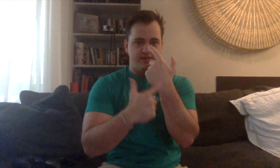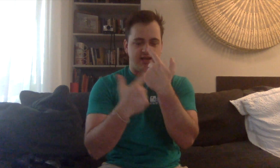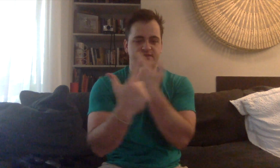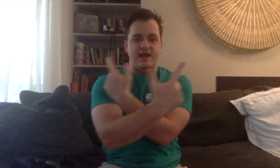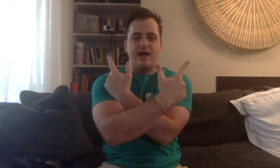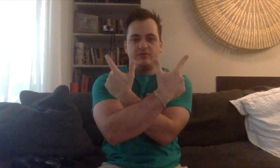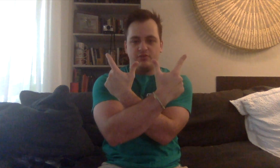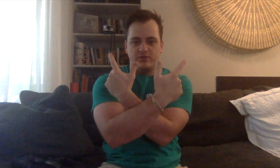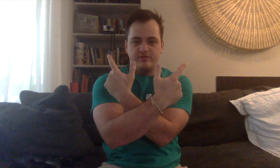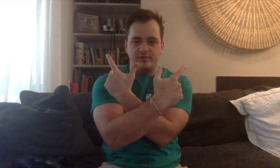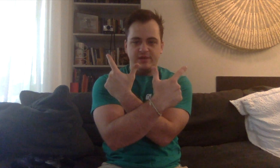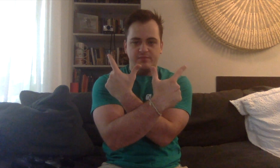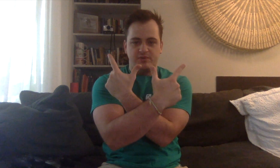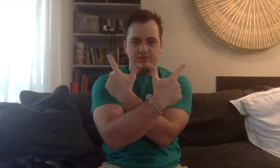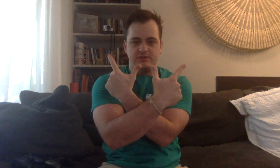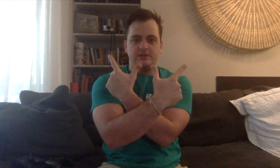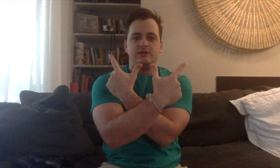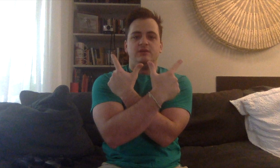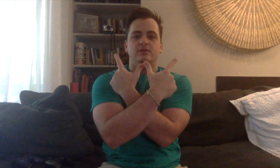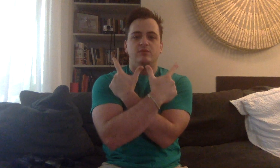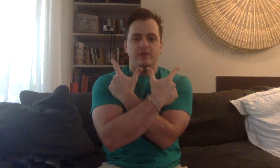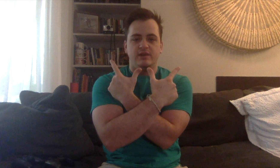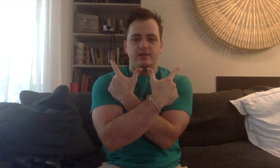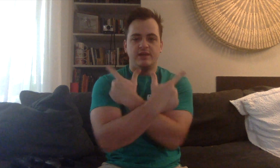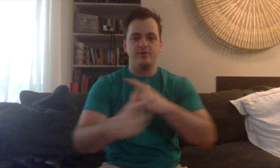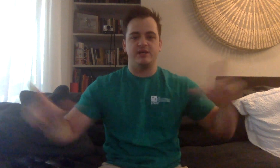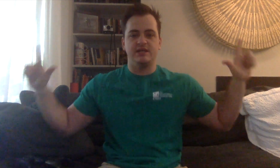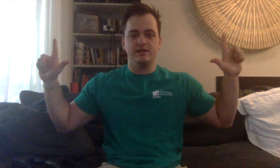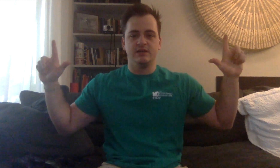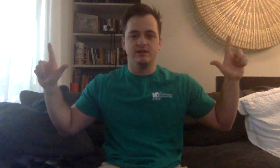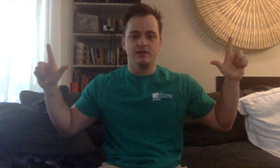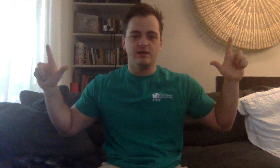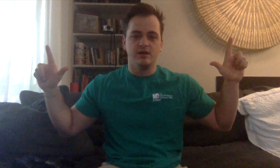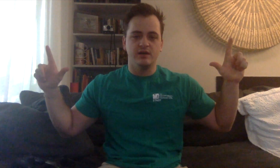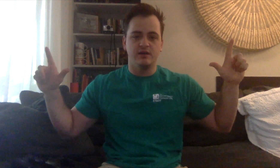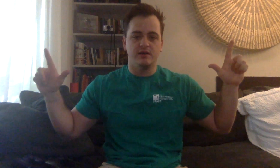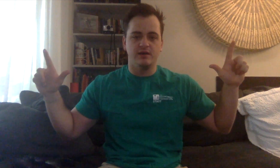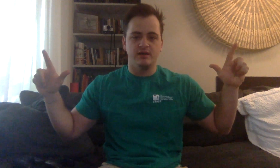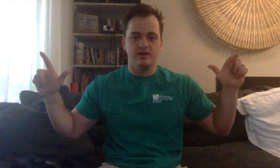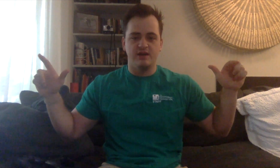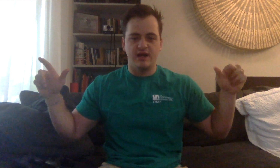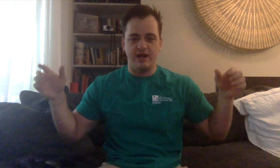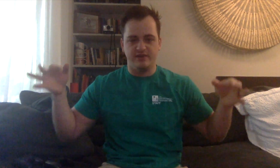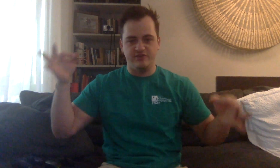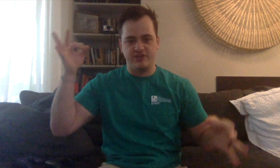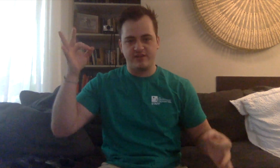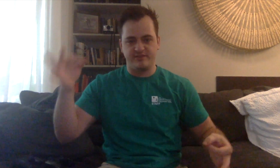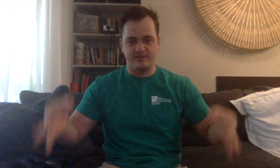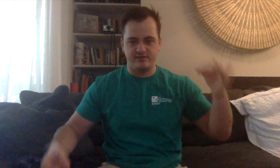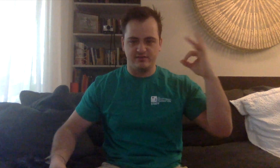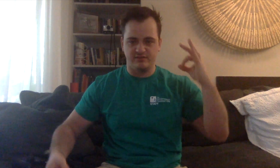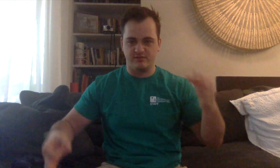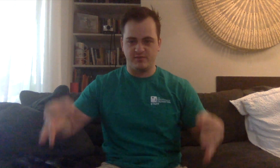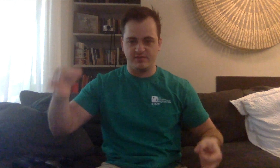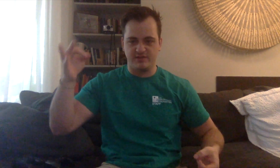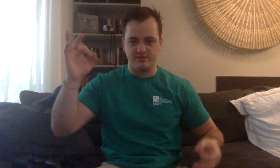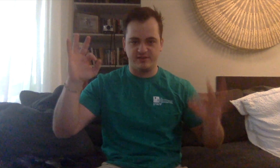hands out towards the people. With liberty and justice. Remember, this one is